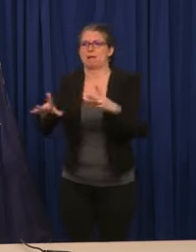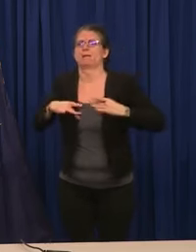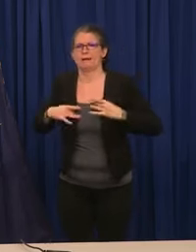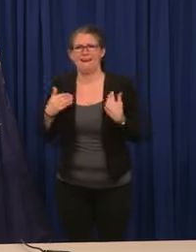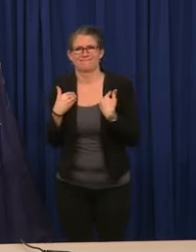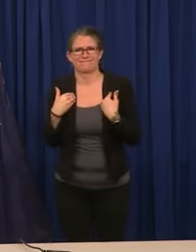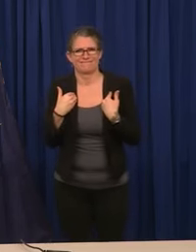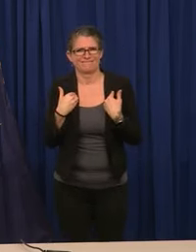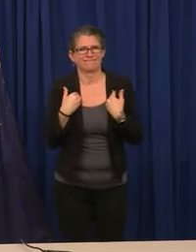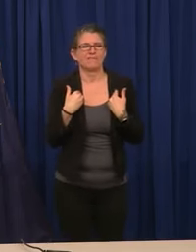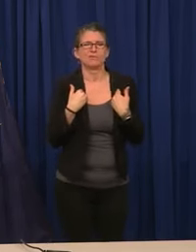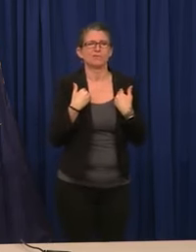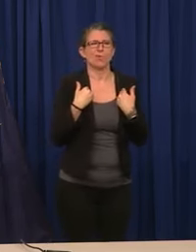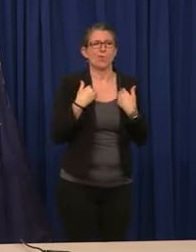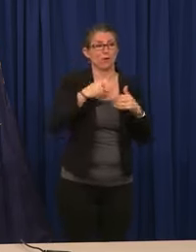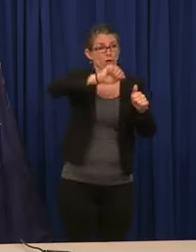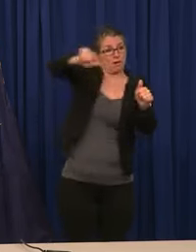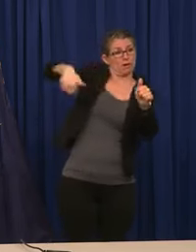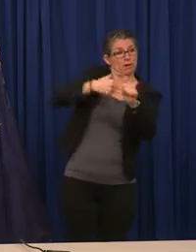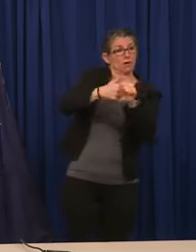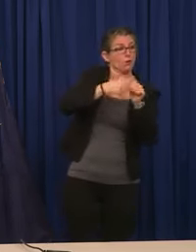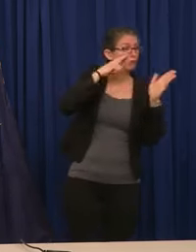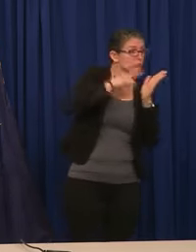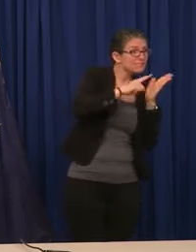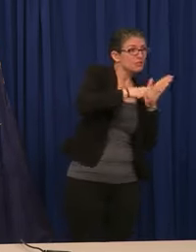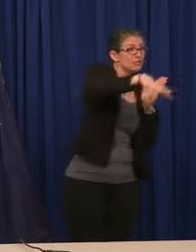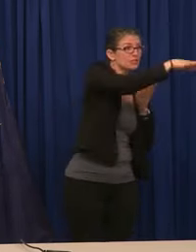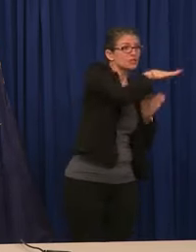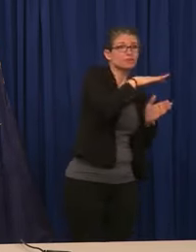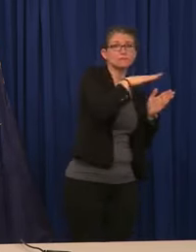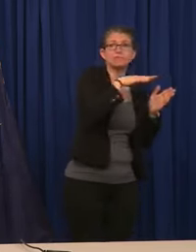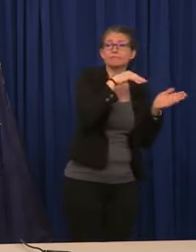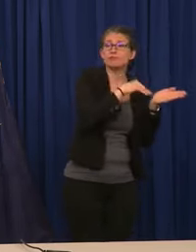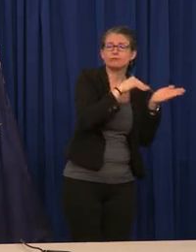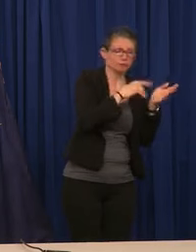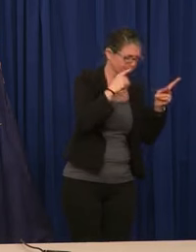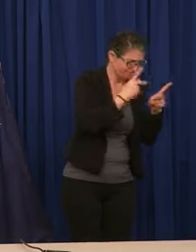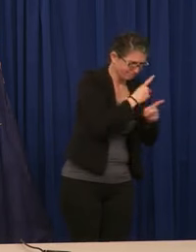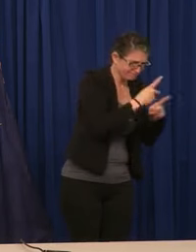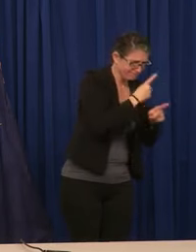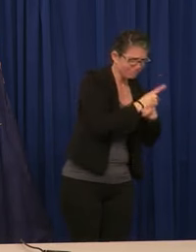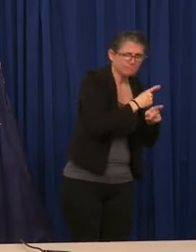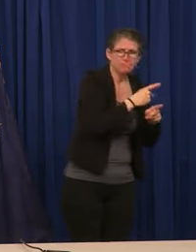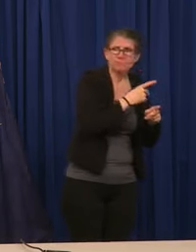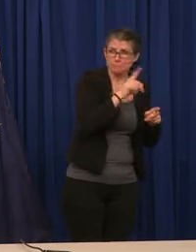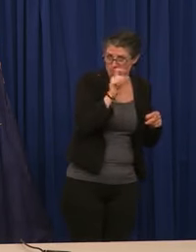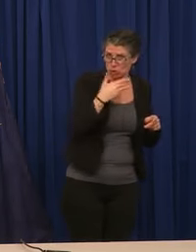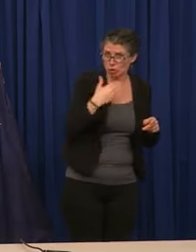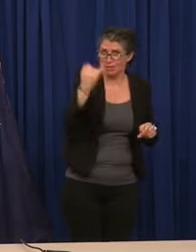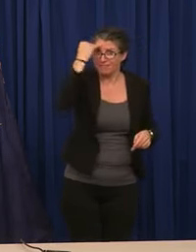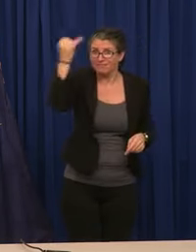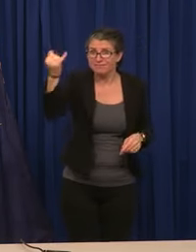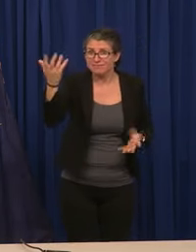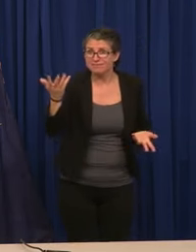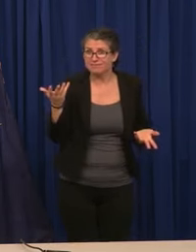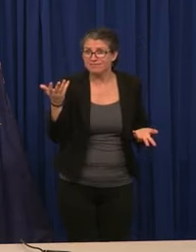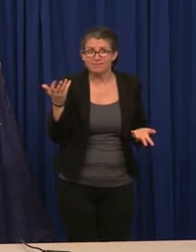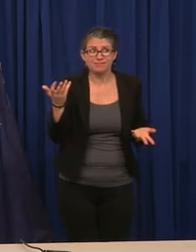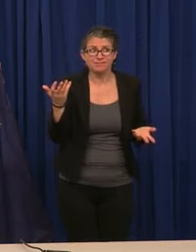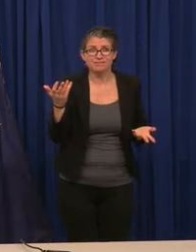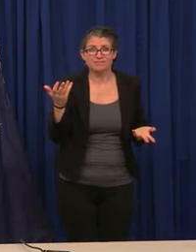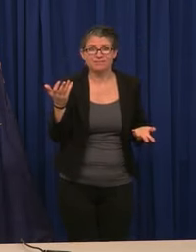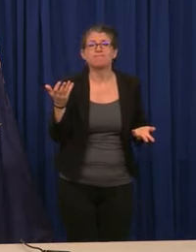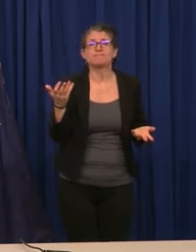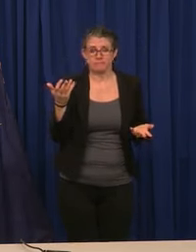and operationalize a negative test. A positive test, we know what to do. But a negative test, more